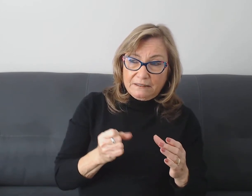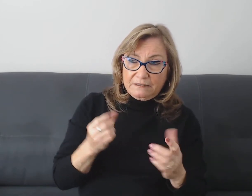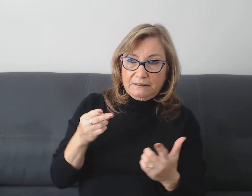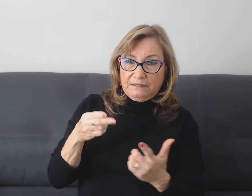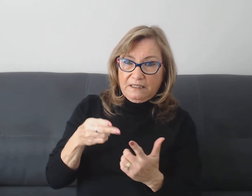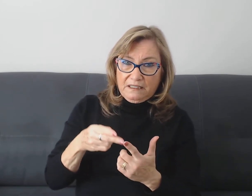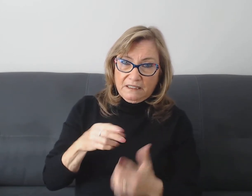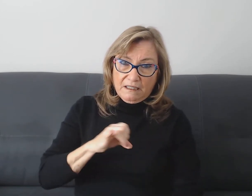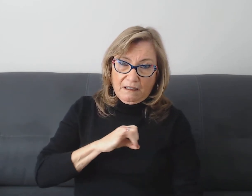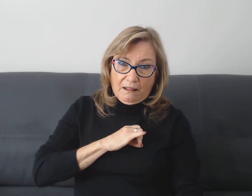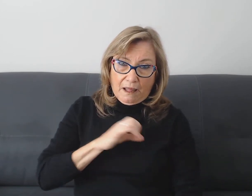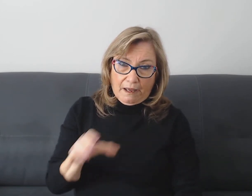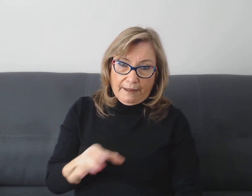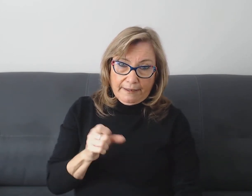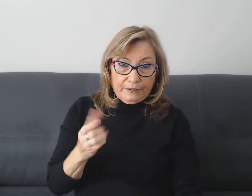geometry.